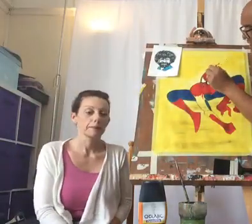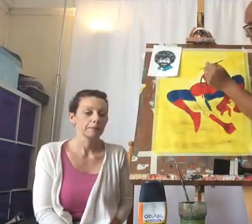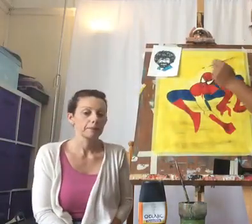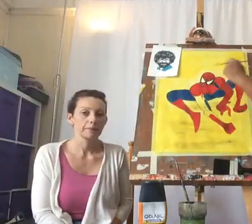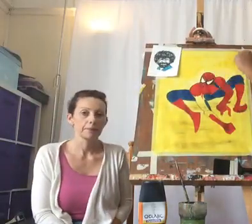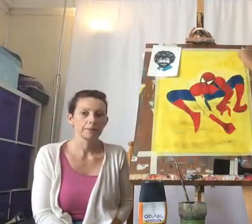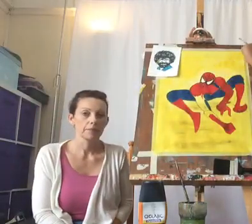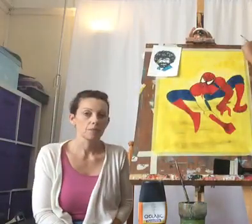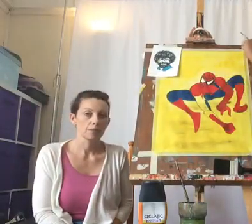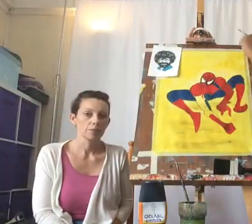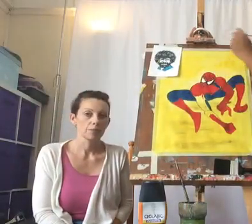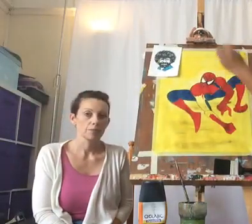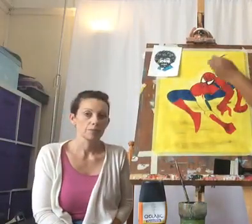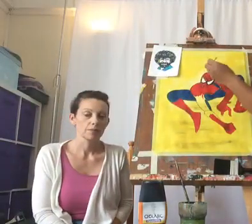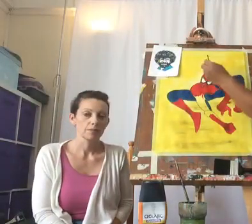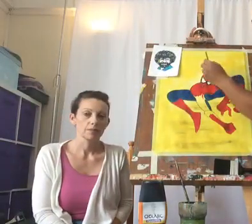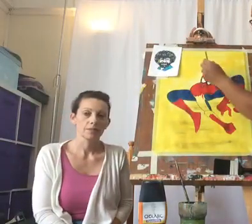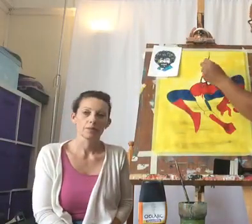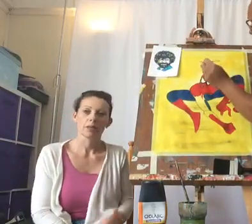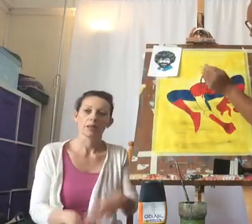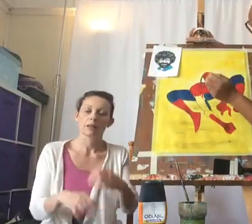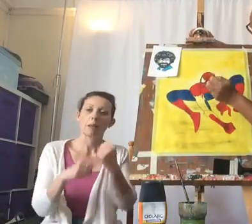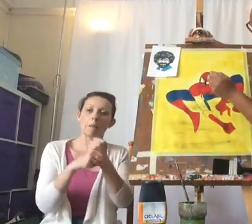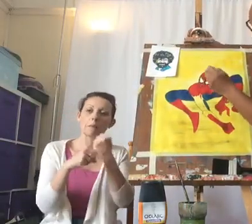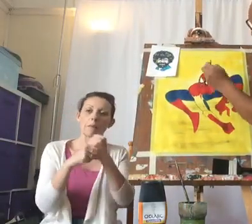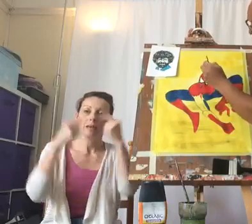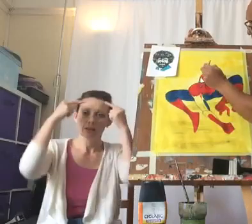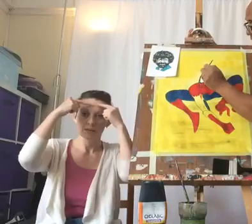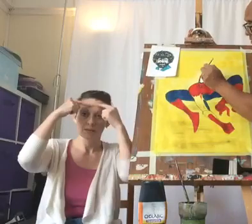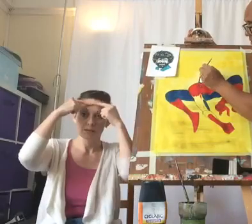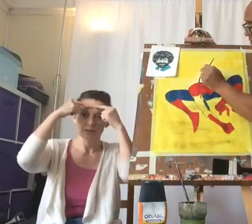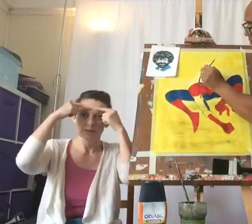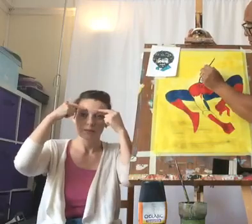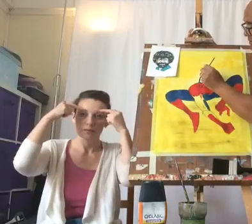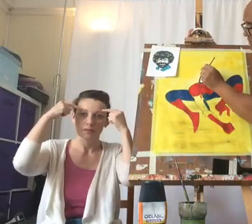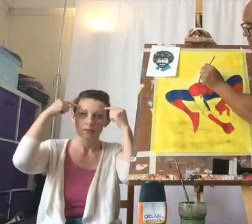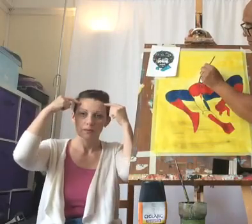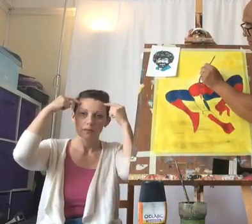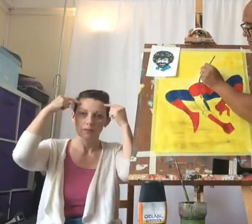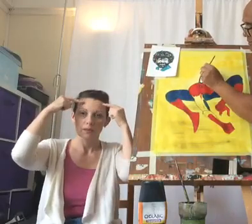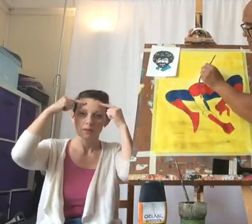Just give them a little faint arch. I think I'll do